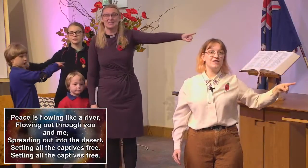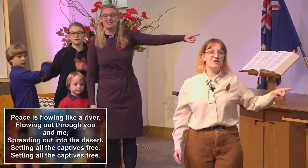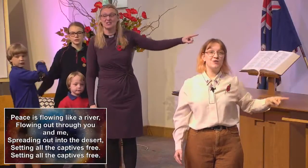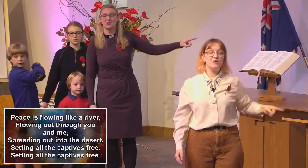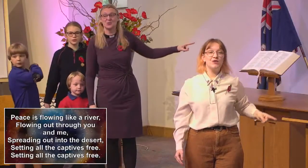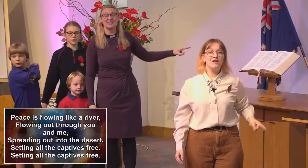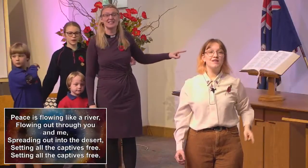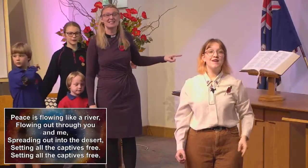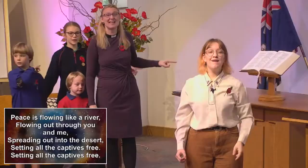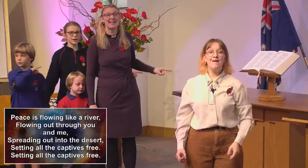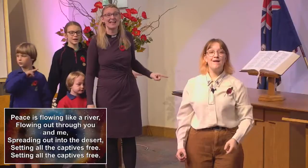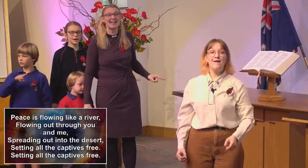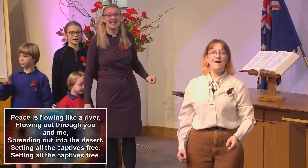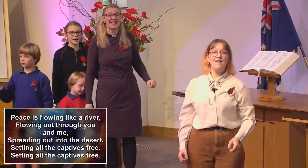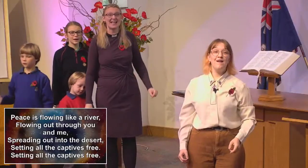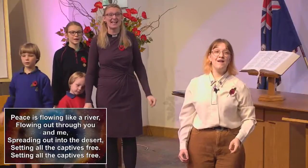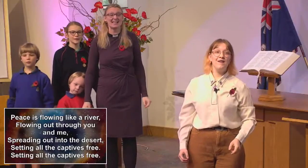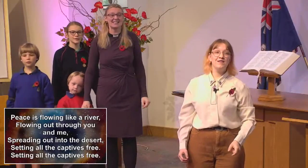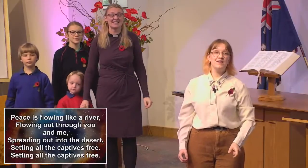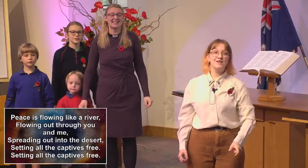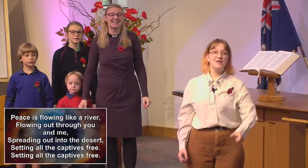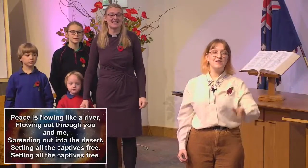spreading out into the